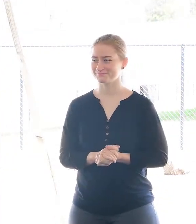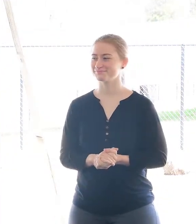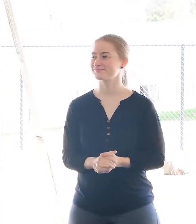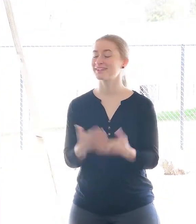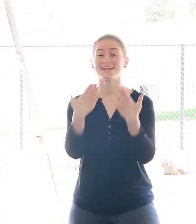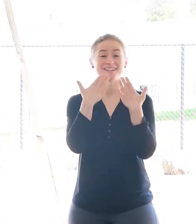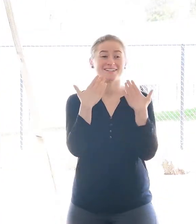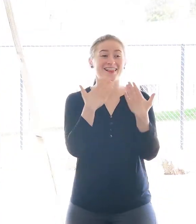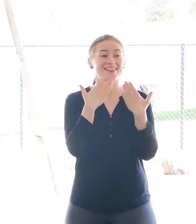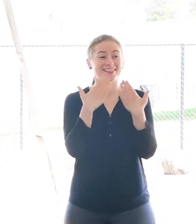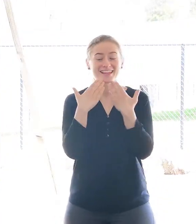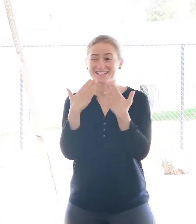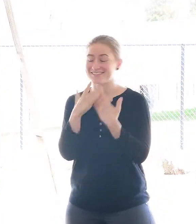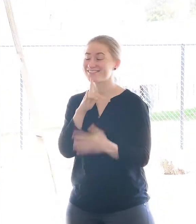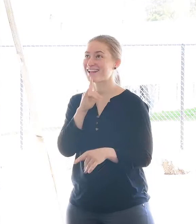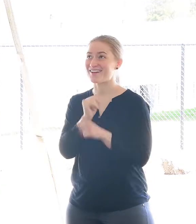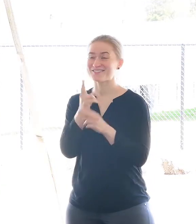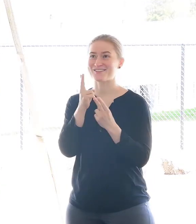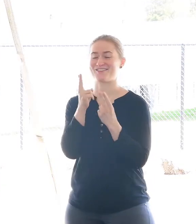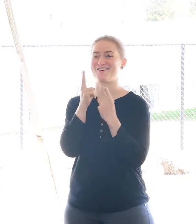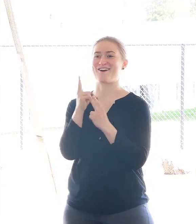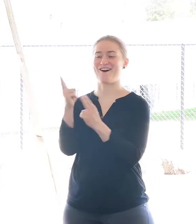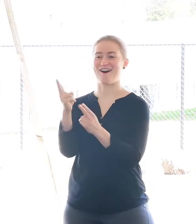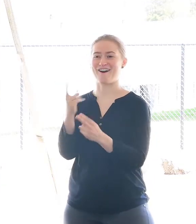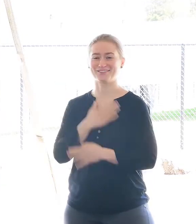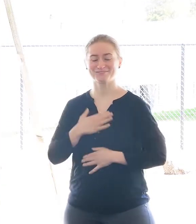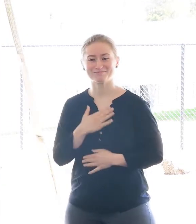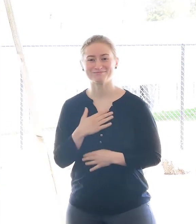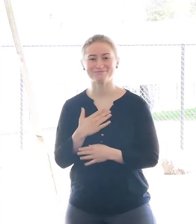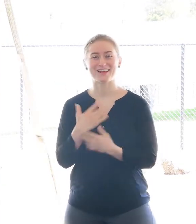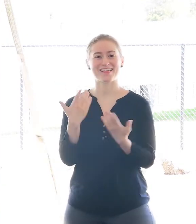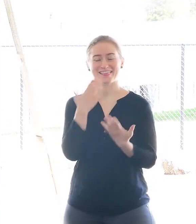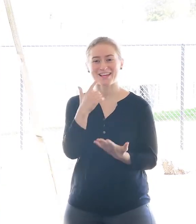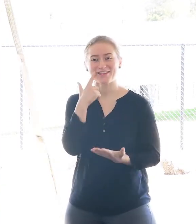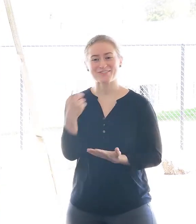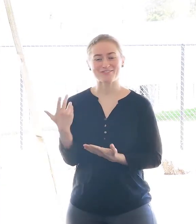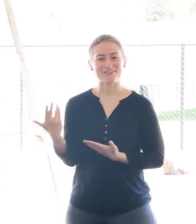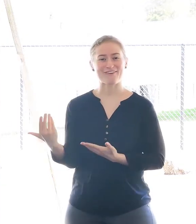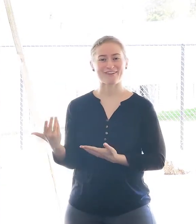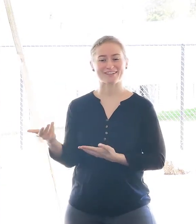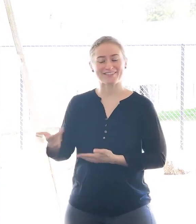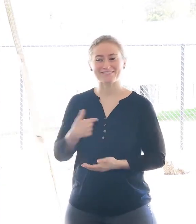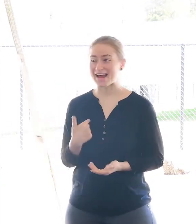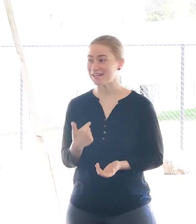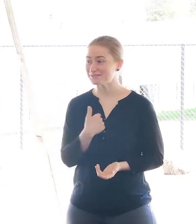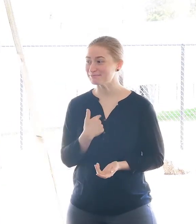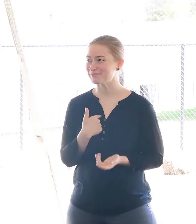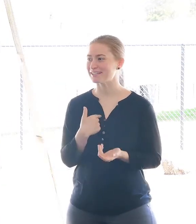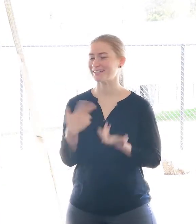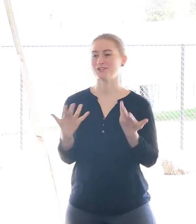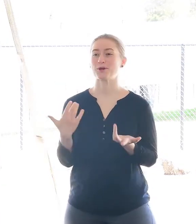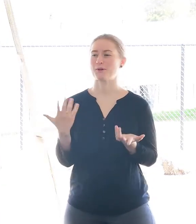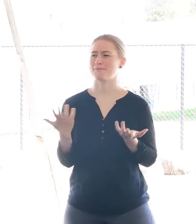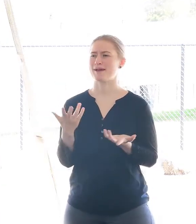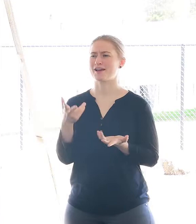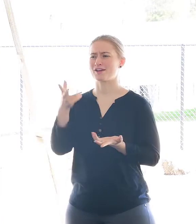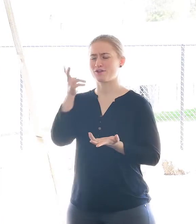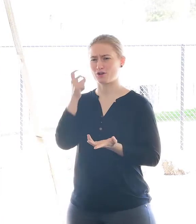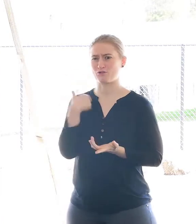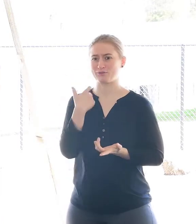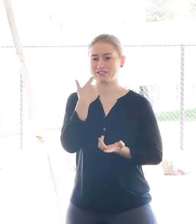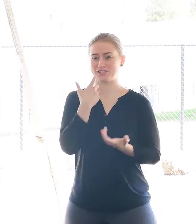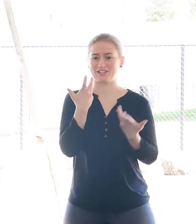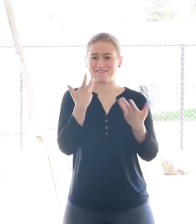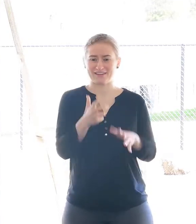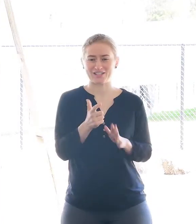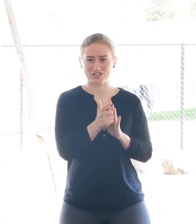Thank you. It's an absolute honor to be here. Thank you for inviting me. You might have heard we finished the